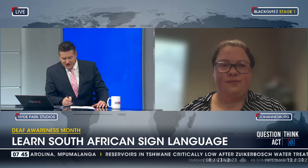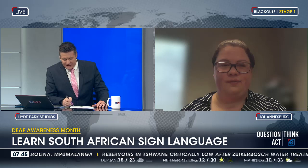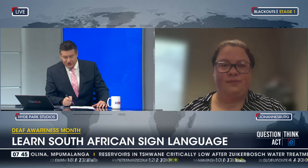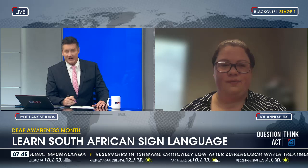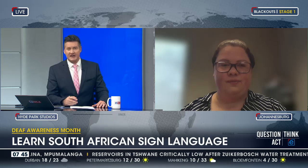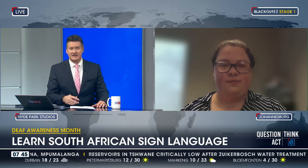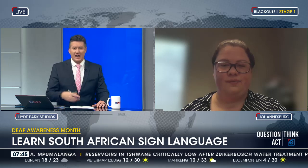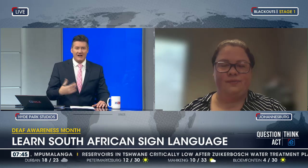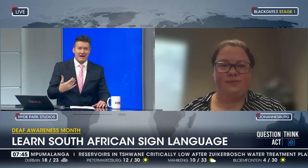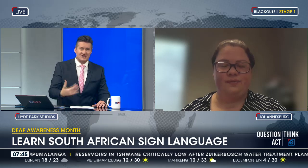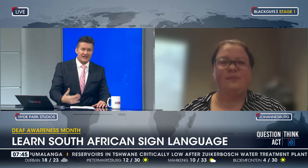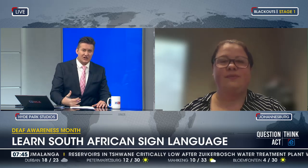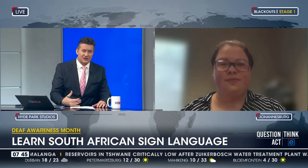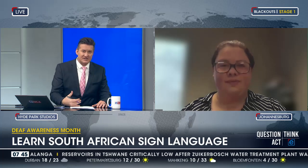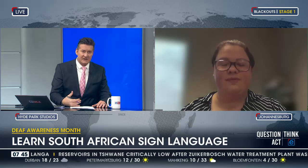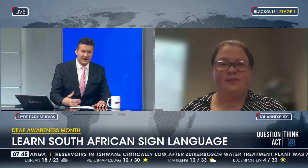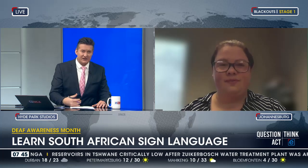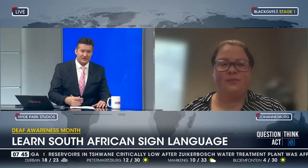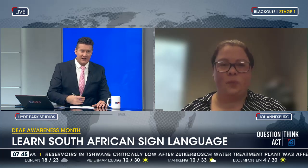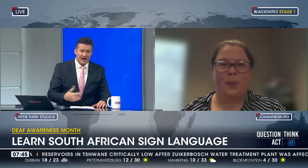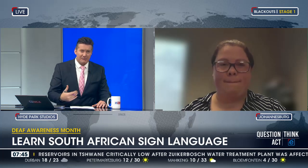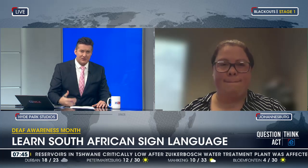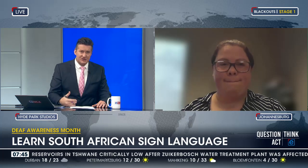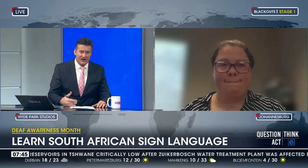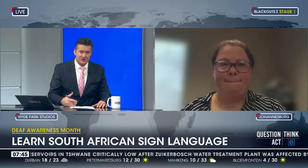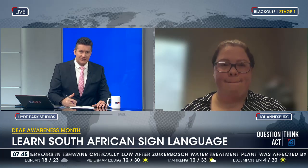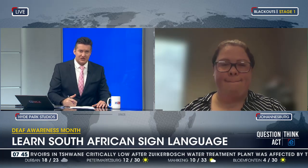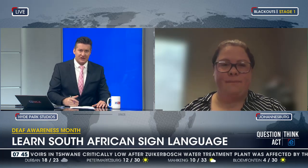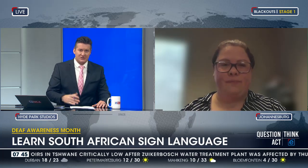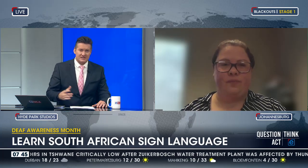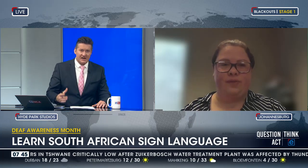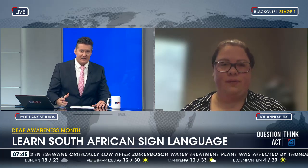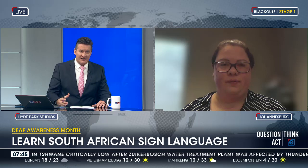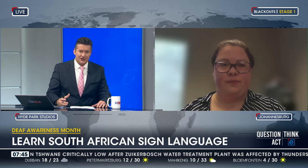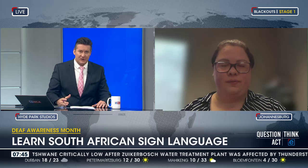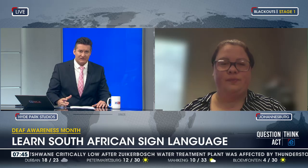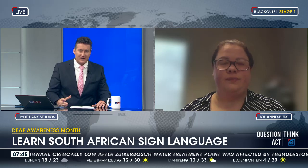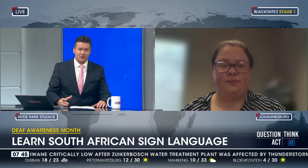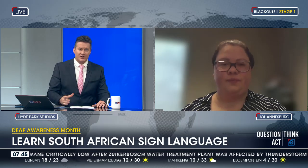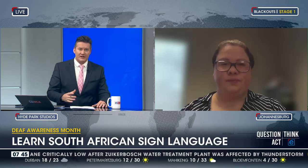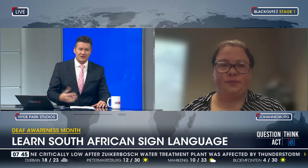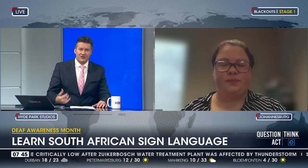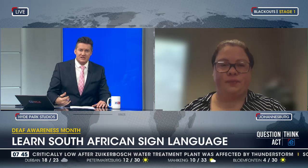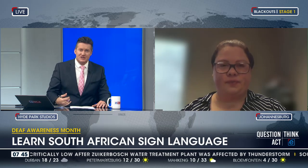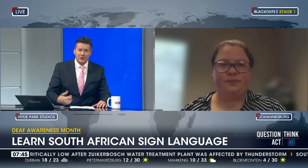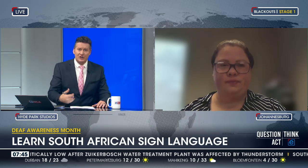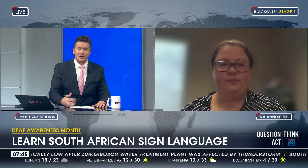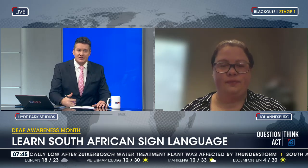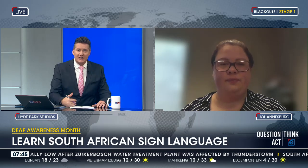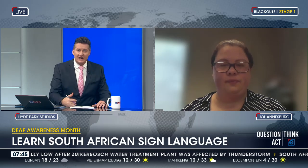officially trained. I imagine that includes some kind of postgraduate degree or some kind of eNCA framework. But for those of us who want to learn sign